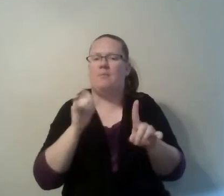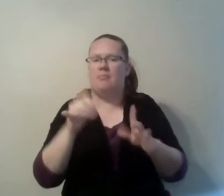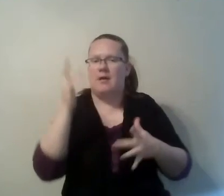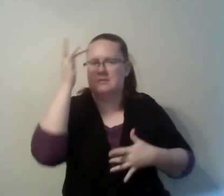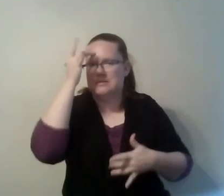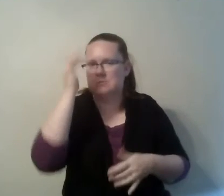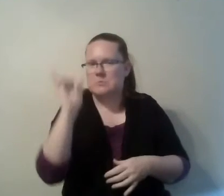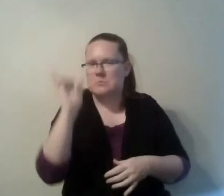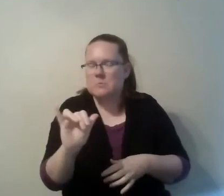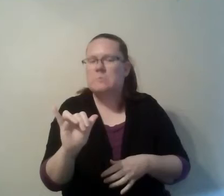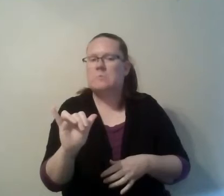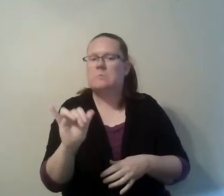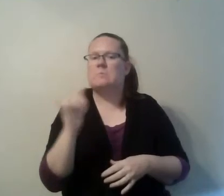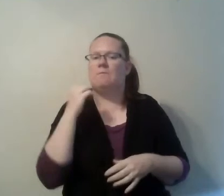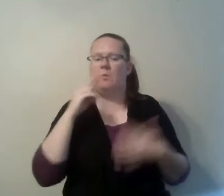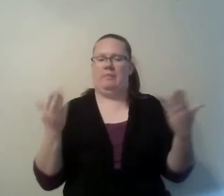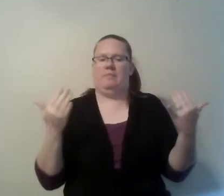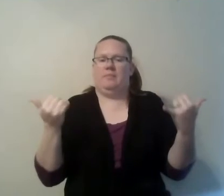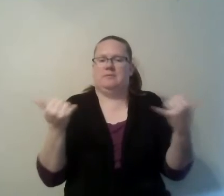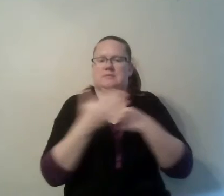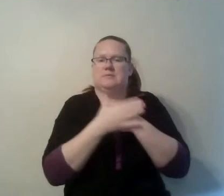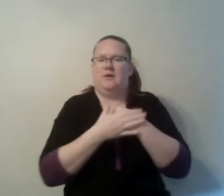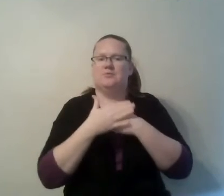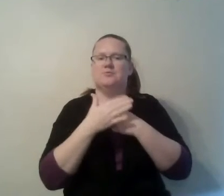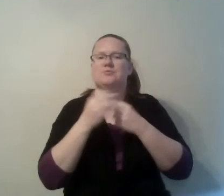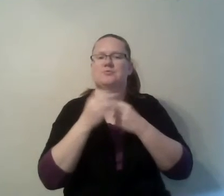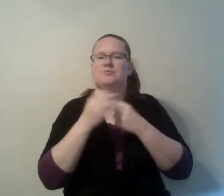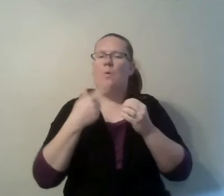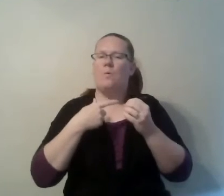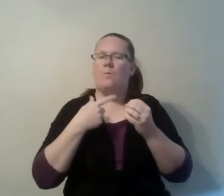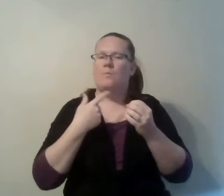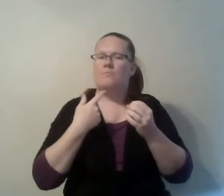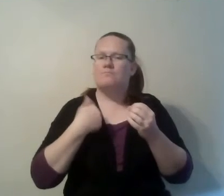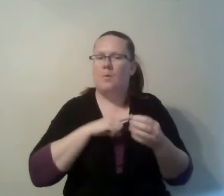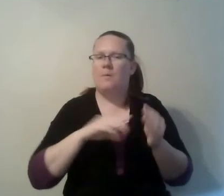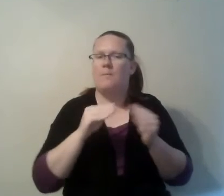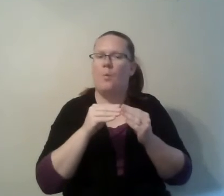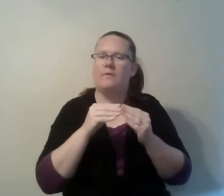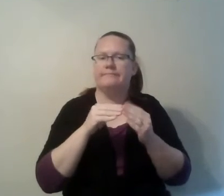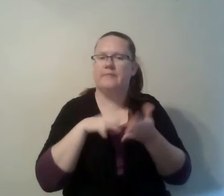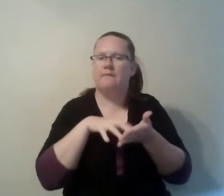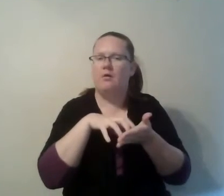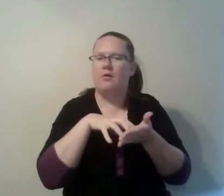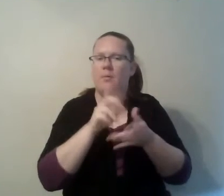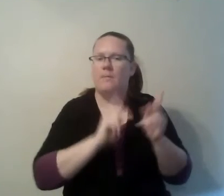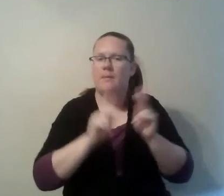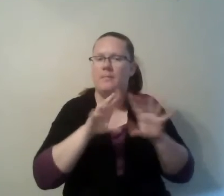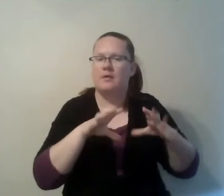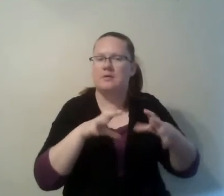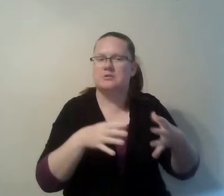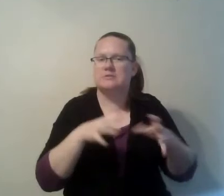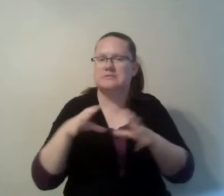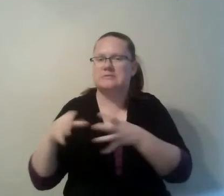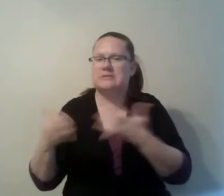disease in this country right now. What do our vulnerable populations here in our community need to